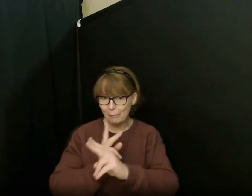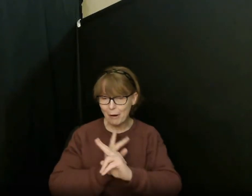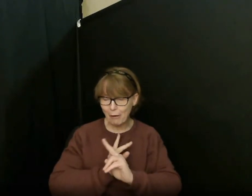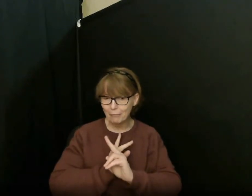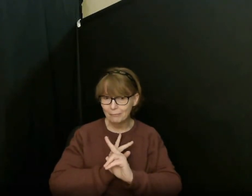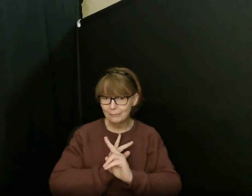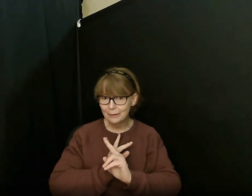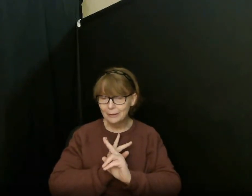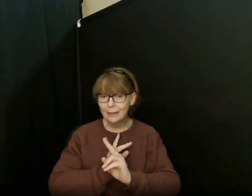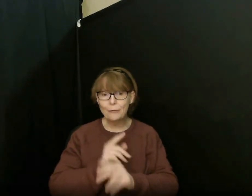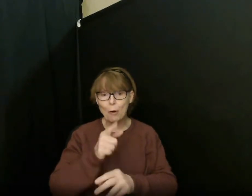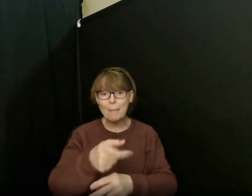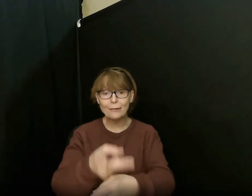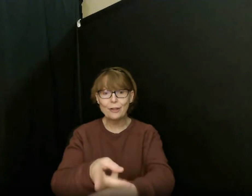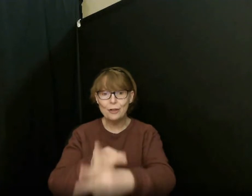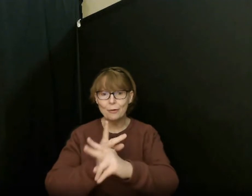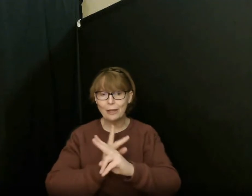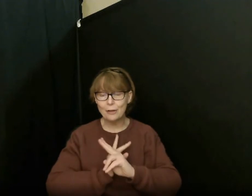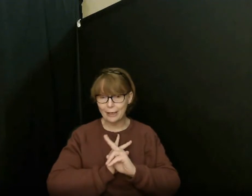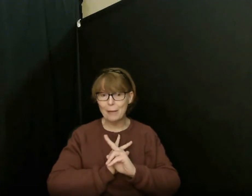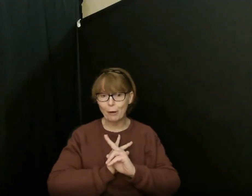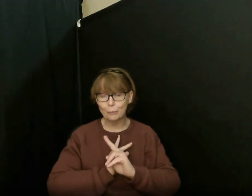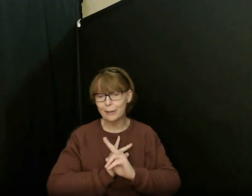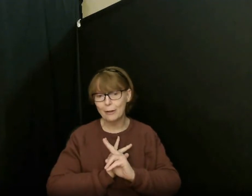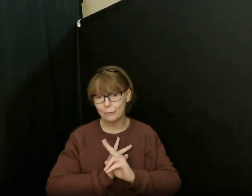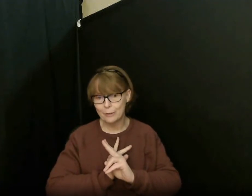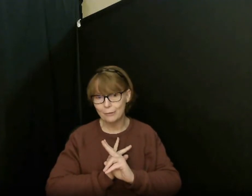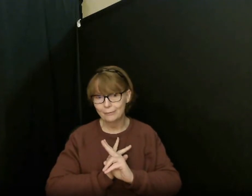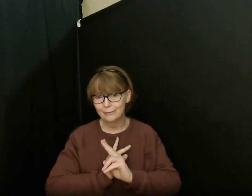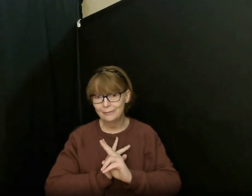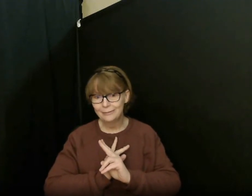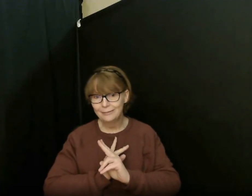borrow. So I'm asking you, can I borrow $20 from you?